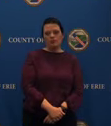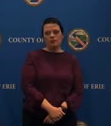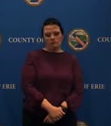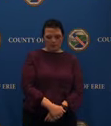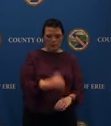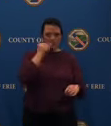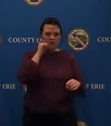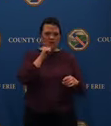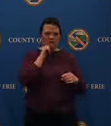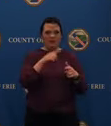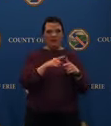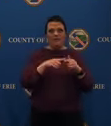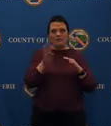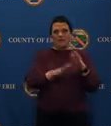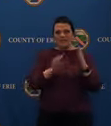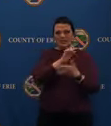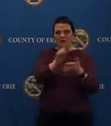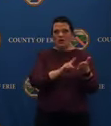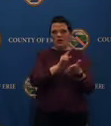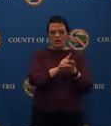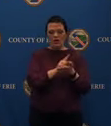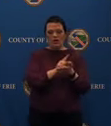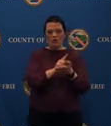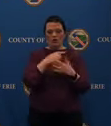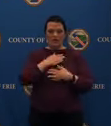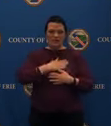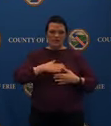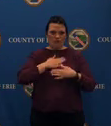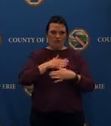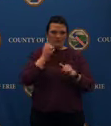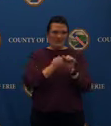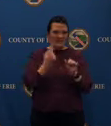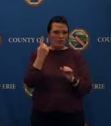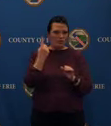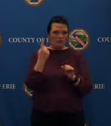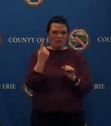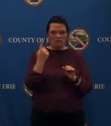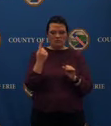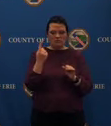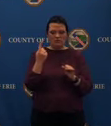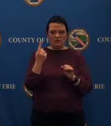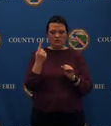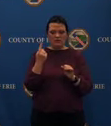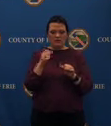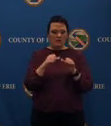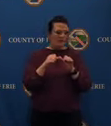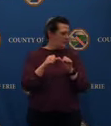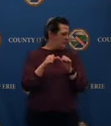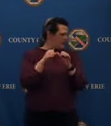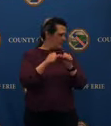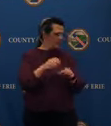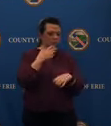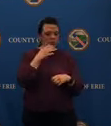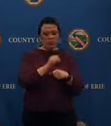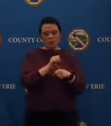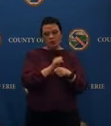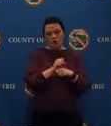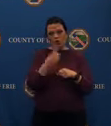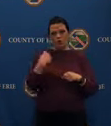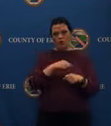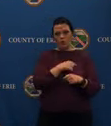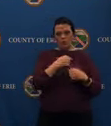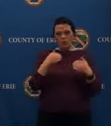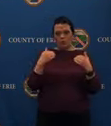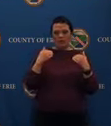If not, it's basically been an hour. I appreciate everyone, their continued good work. We have